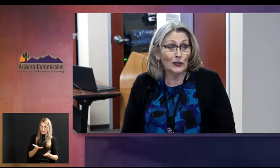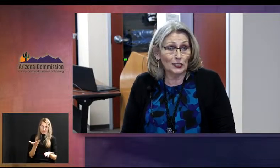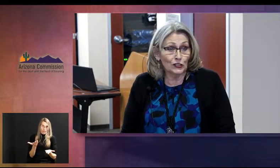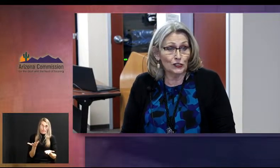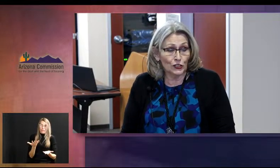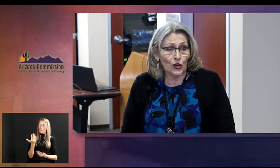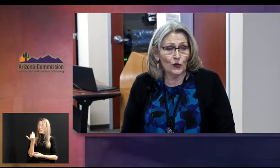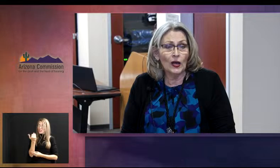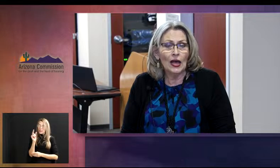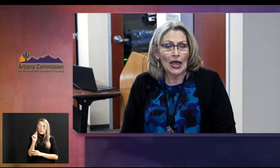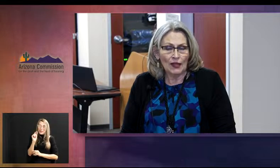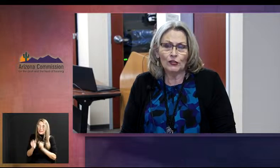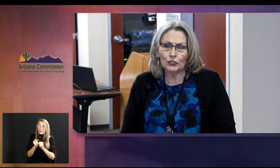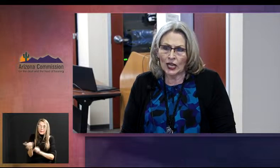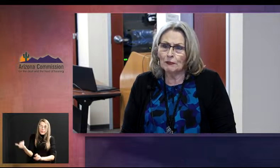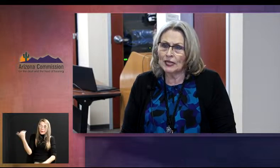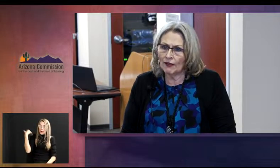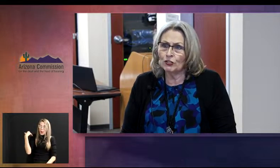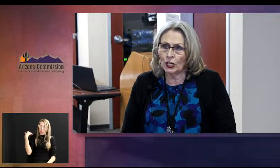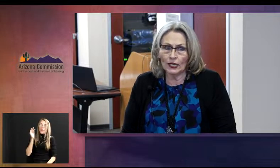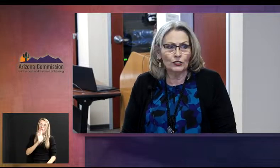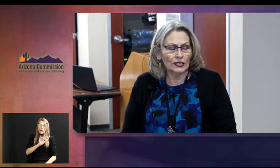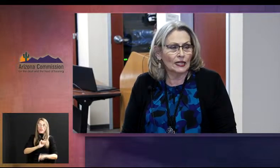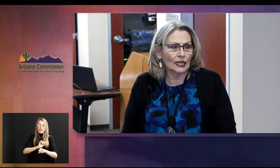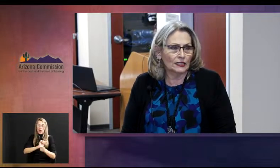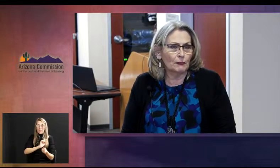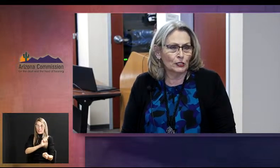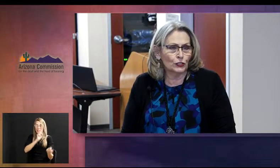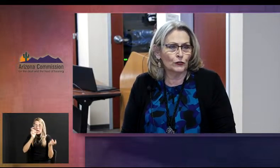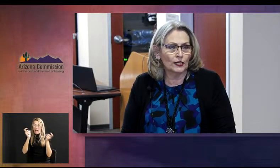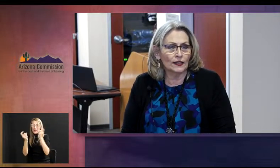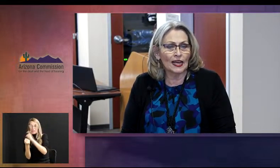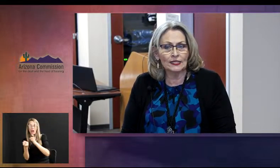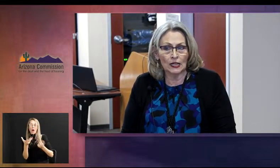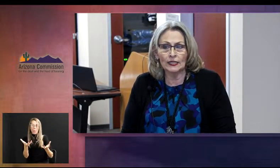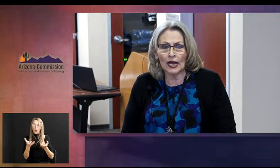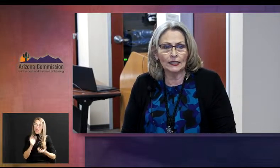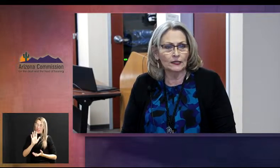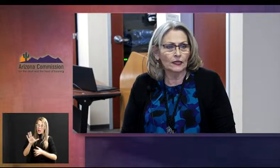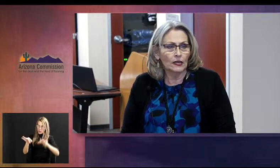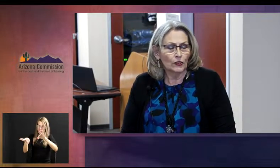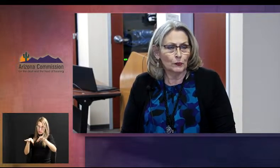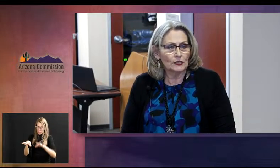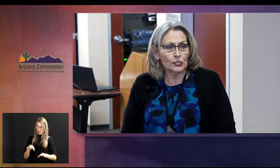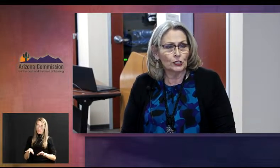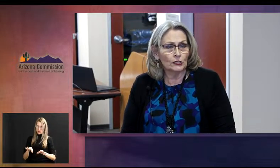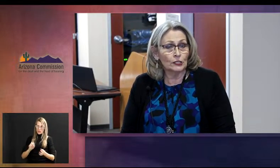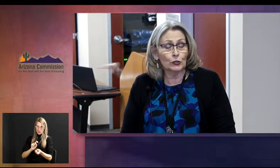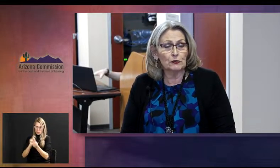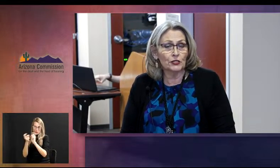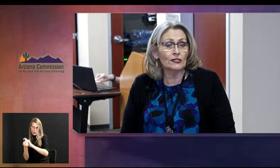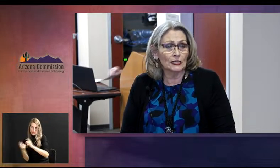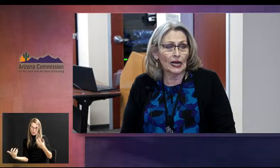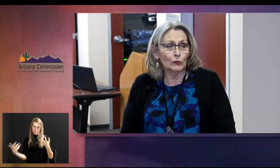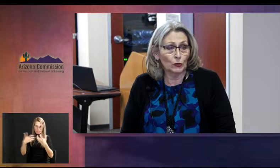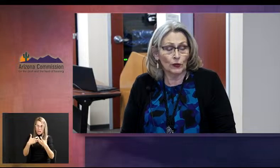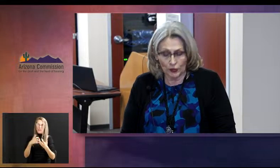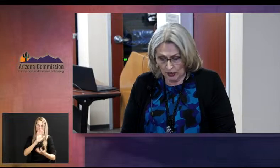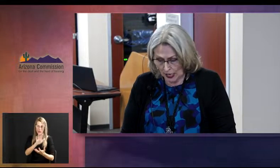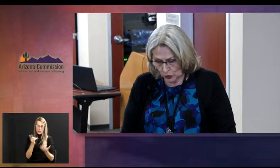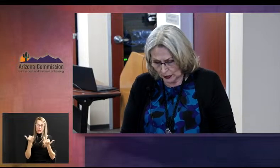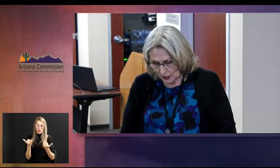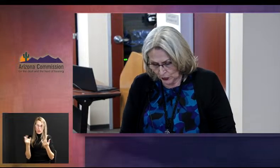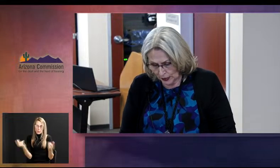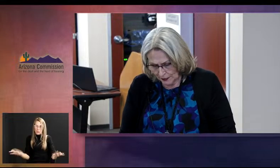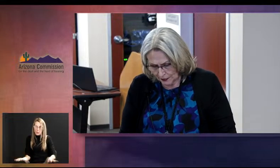15, 20 years ago, and their jobs have changed, and I'd like to make sure that that's aligned. Their position description is aligned with what